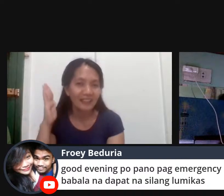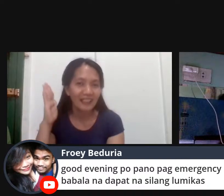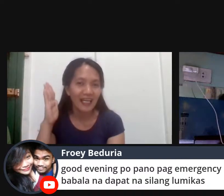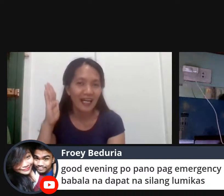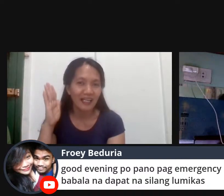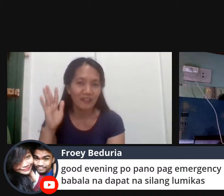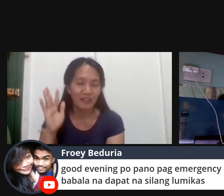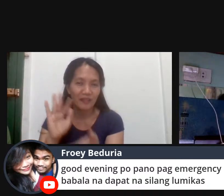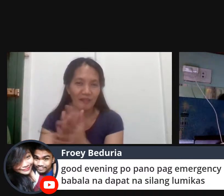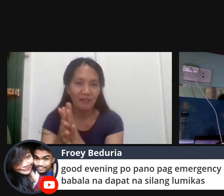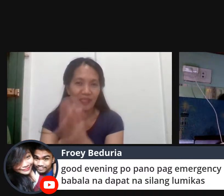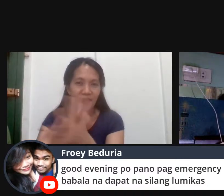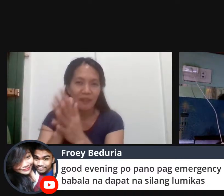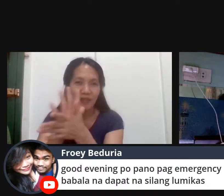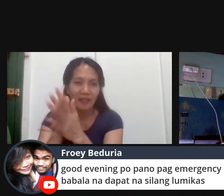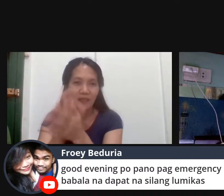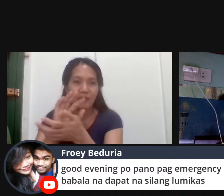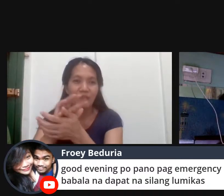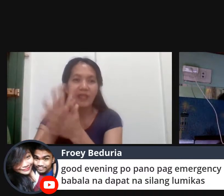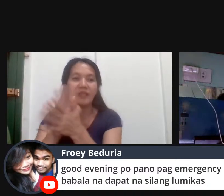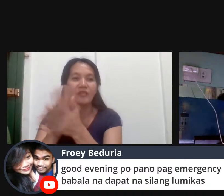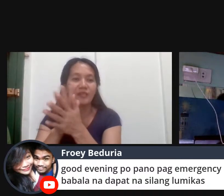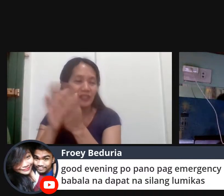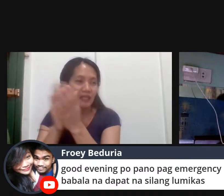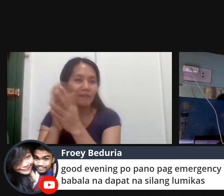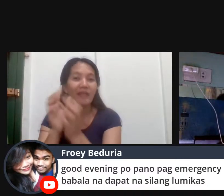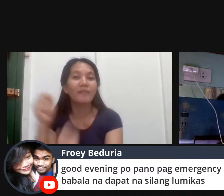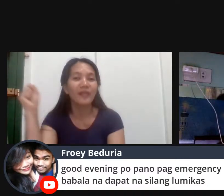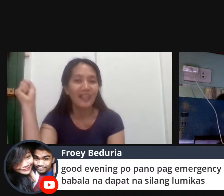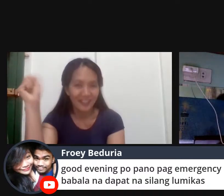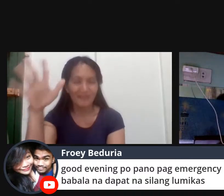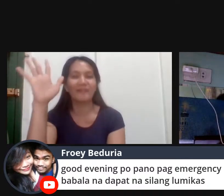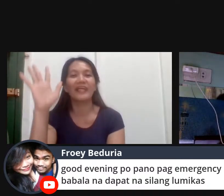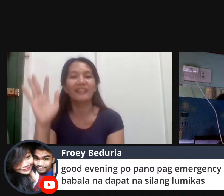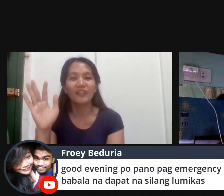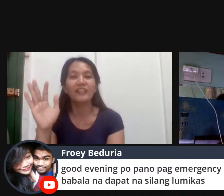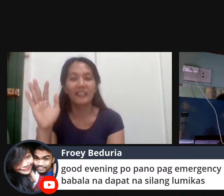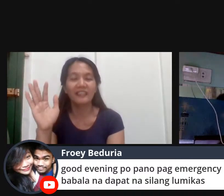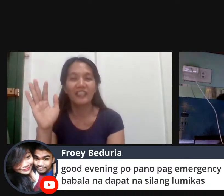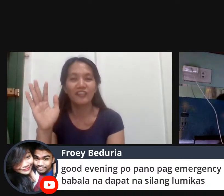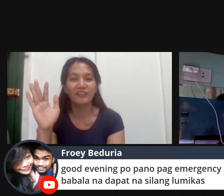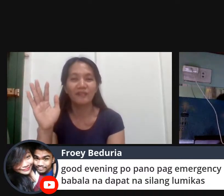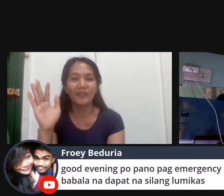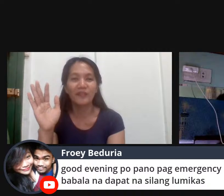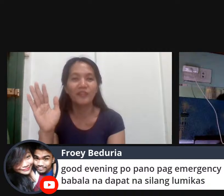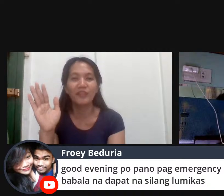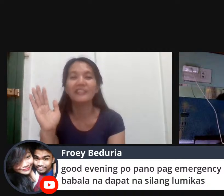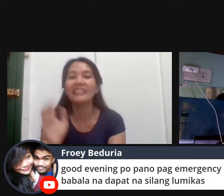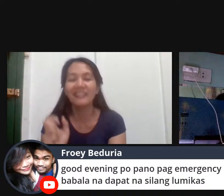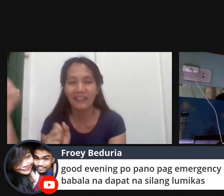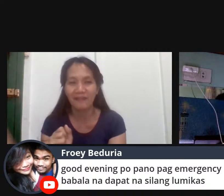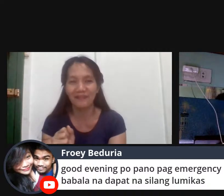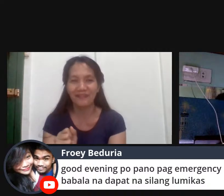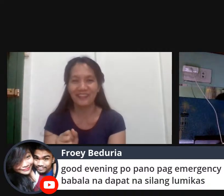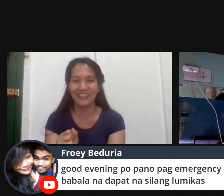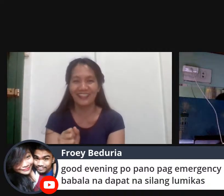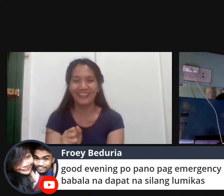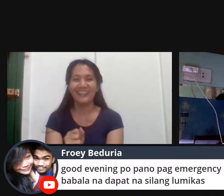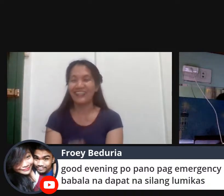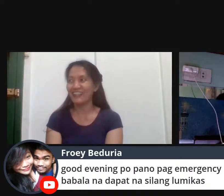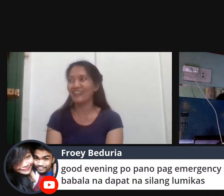wag natamaan sila, kundi may Alright. roll of paper para to call the attention, pero don't hit